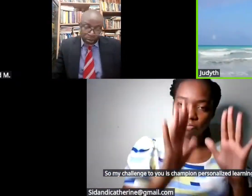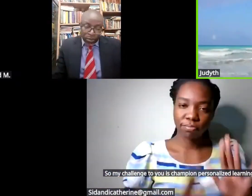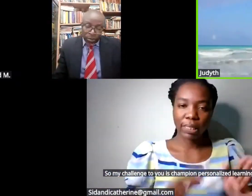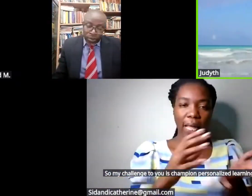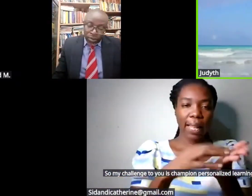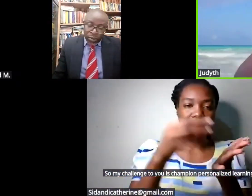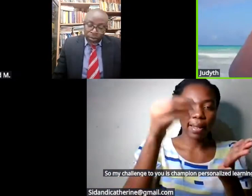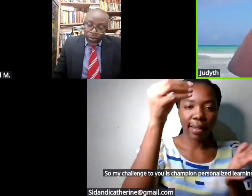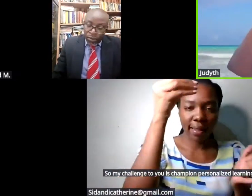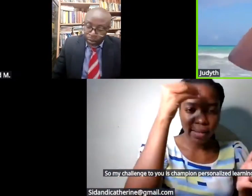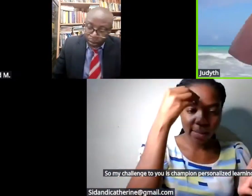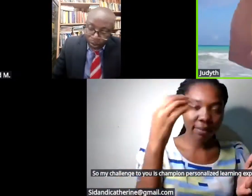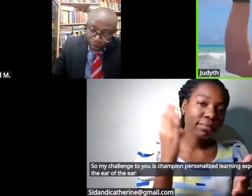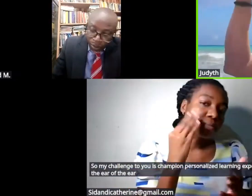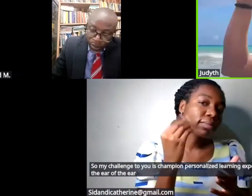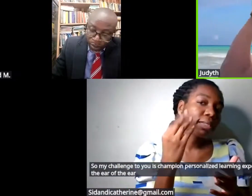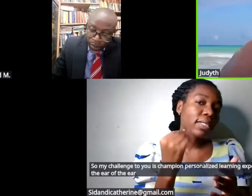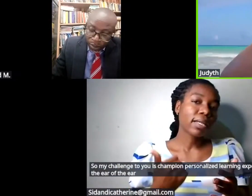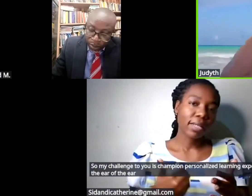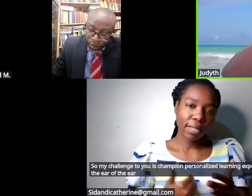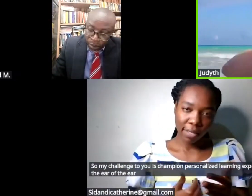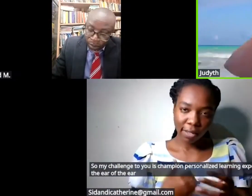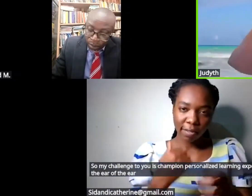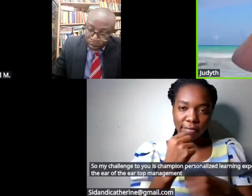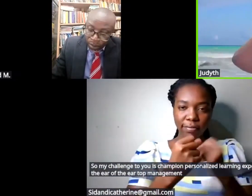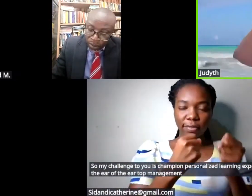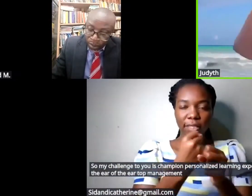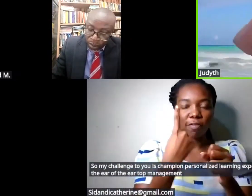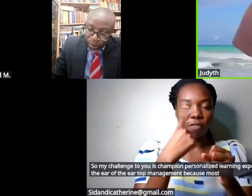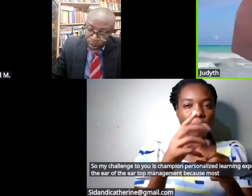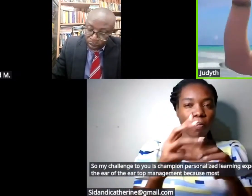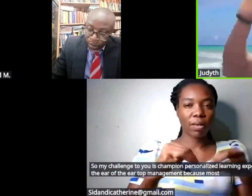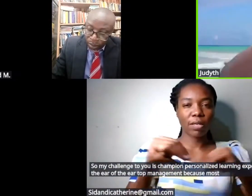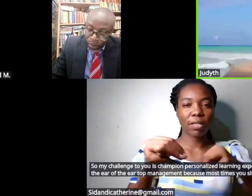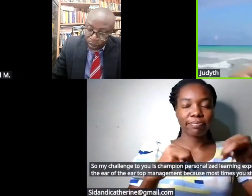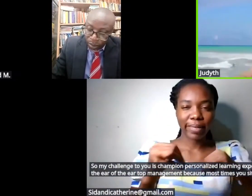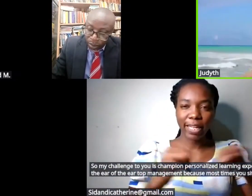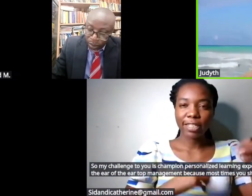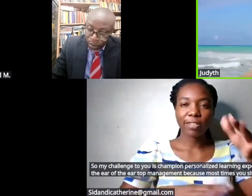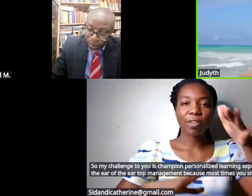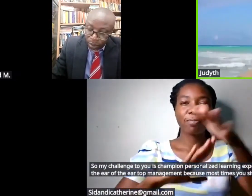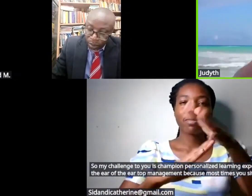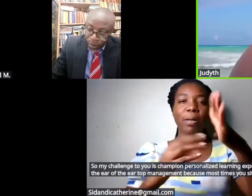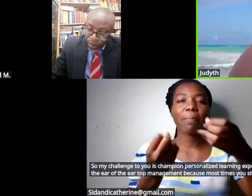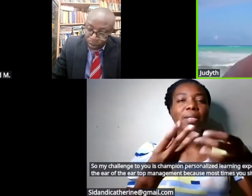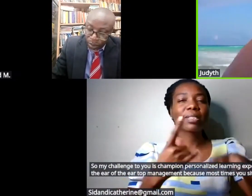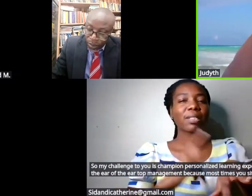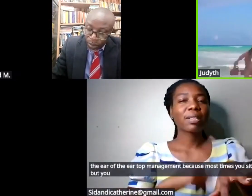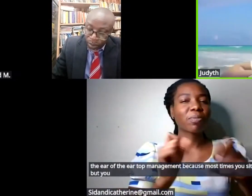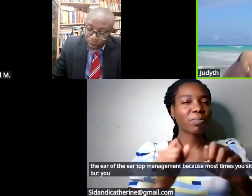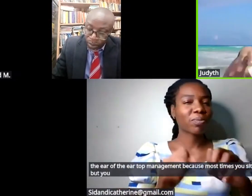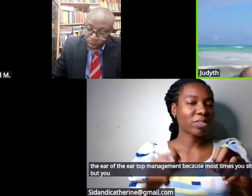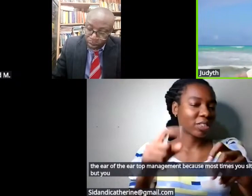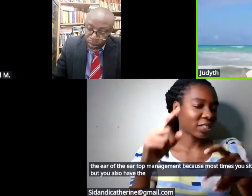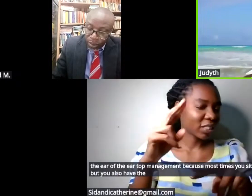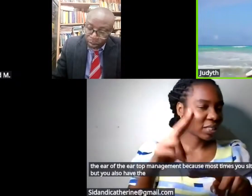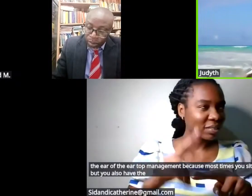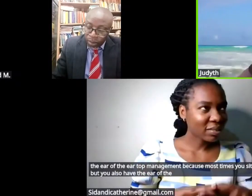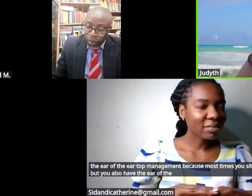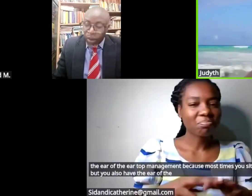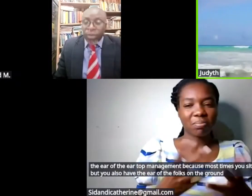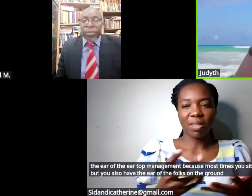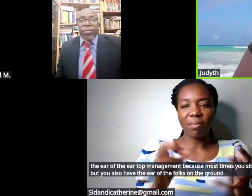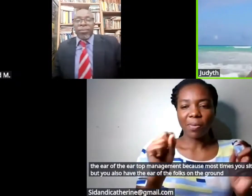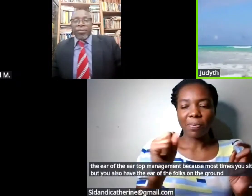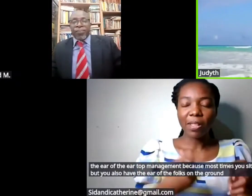You have the ear of top management because most times you sit within that crowd, but you also have the ear of the folks on the ground.